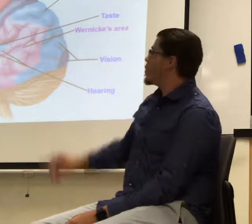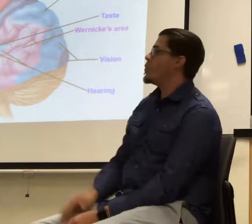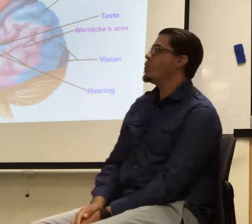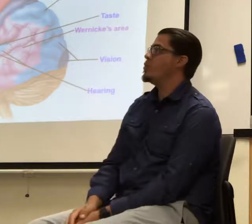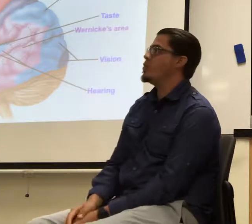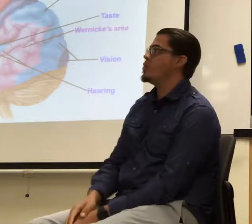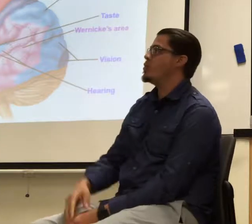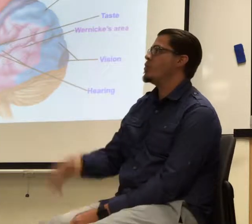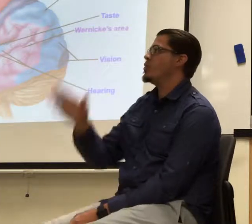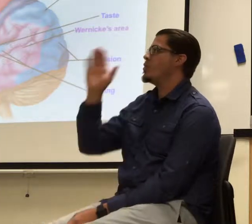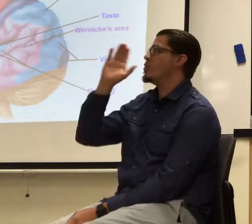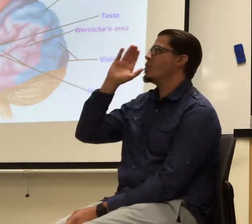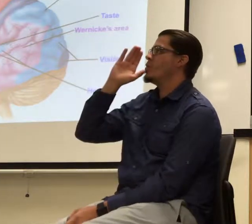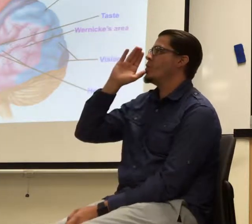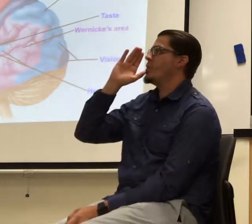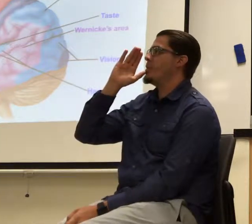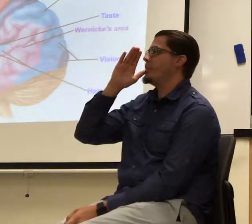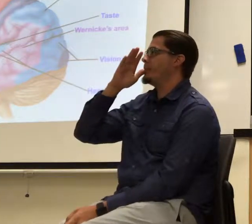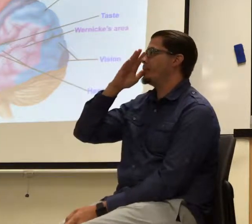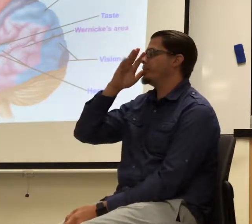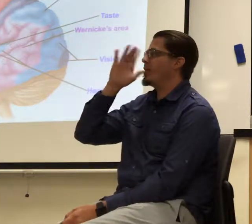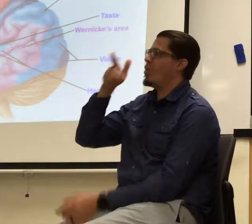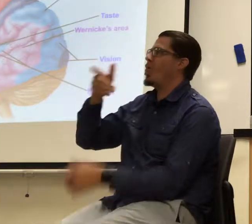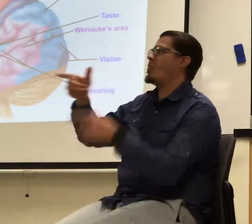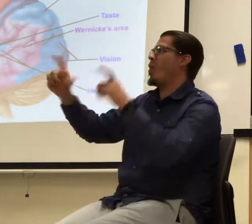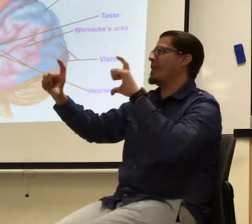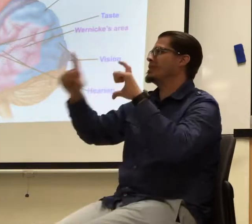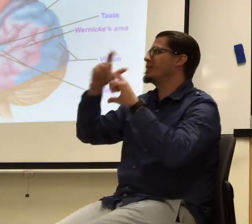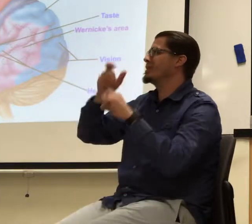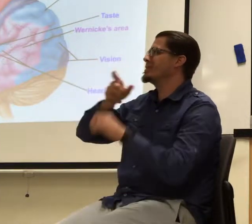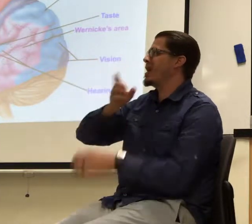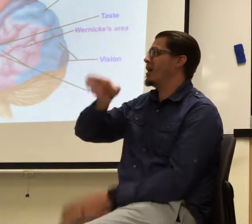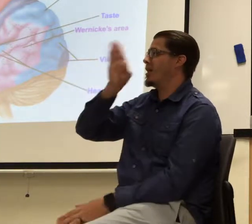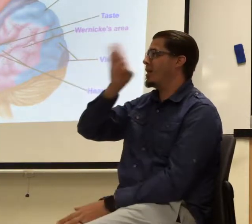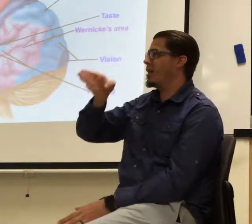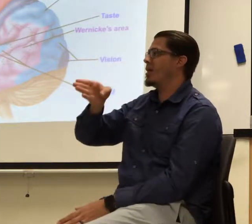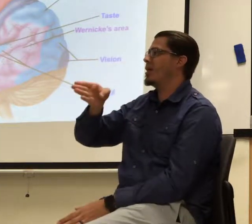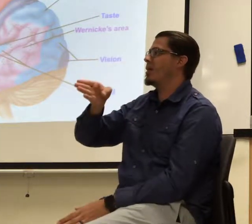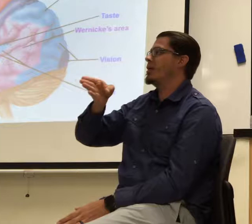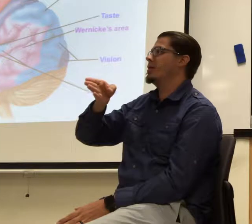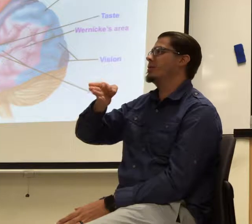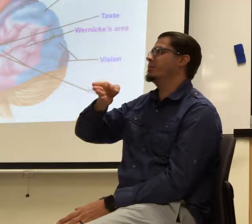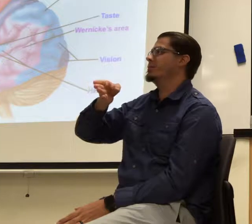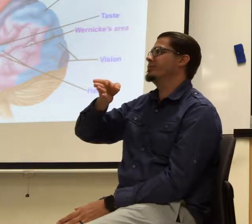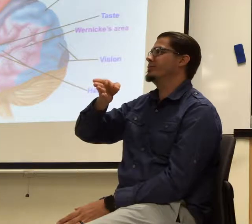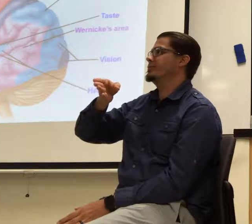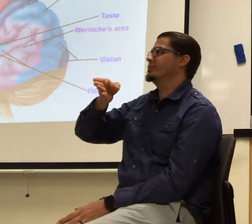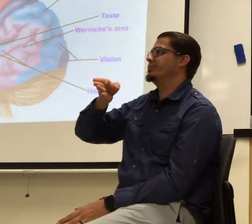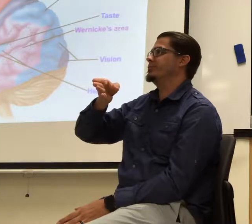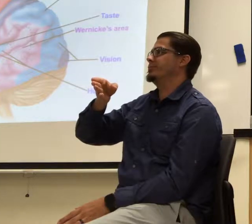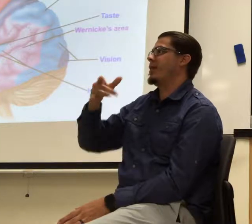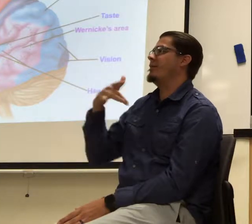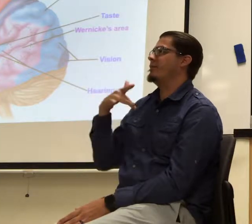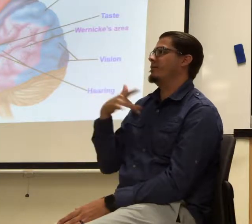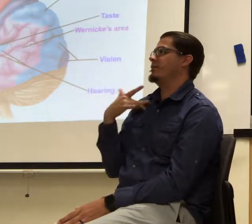Put it in parentheses, it's not strictly a sensory function. This is the area for language comprehension.